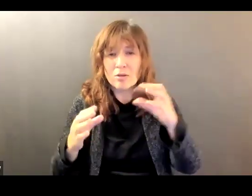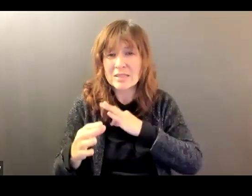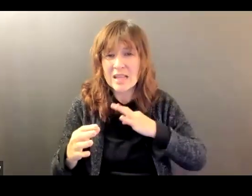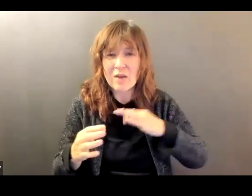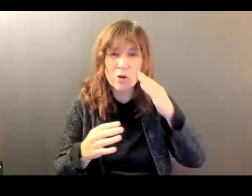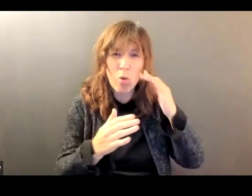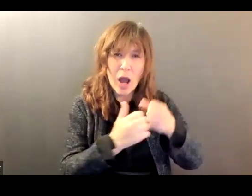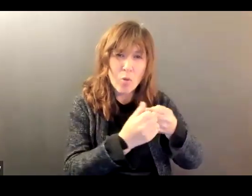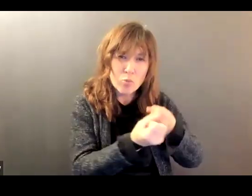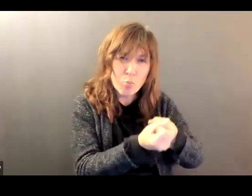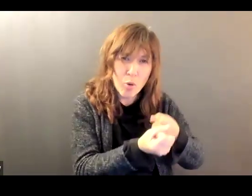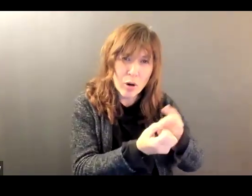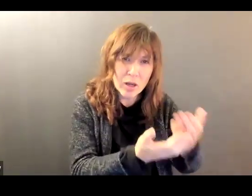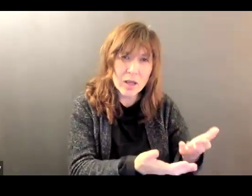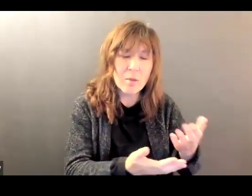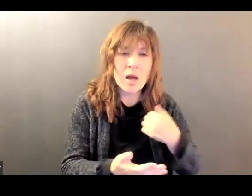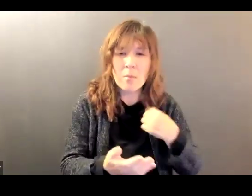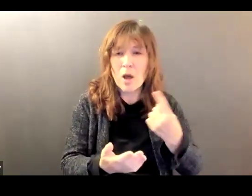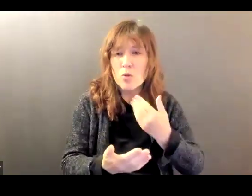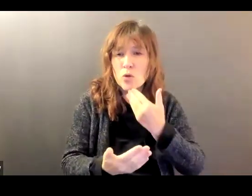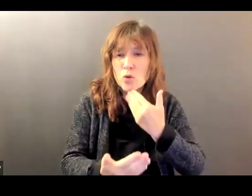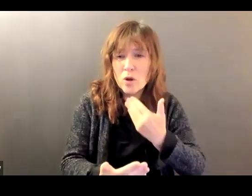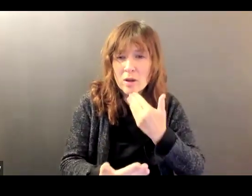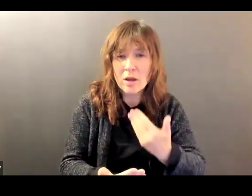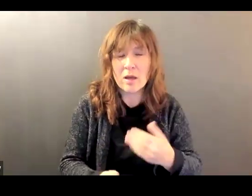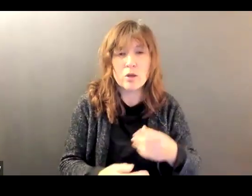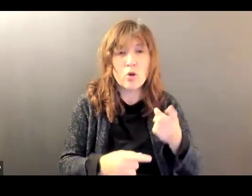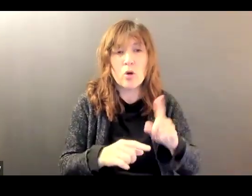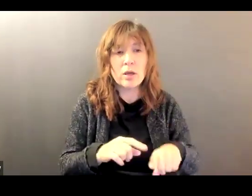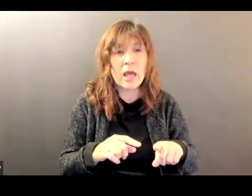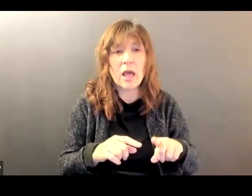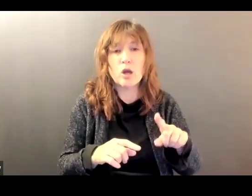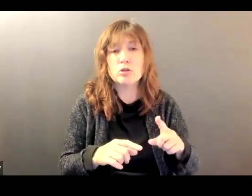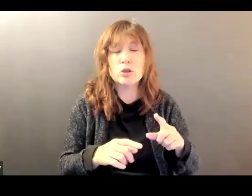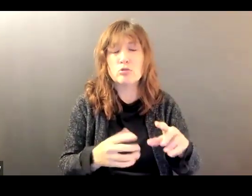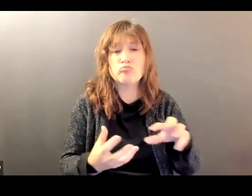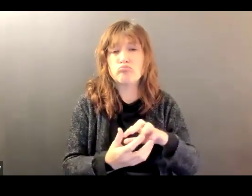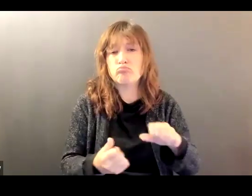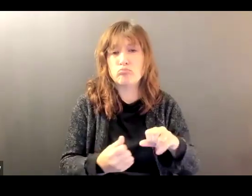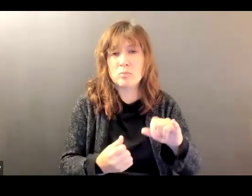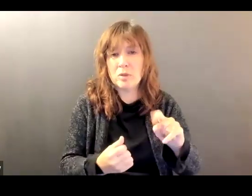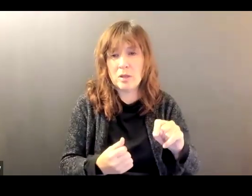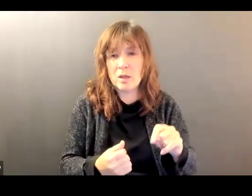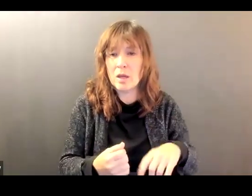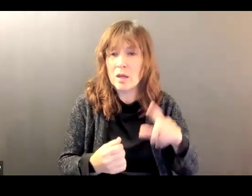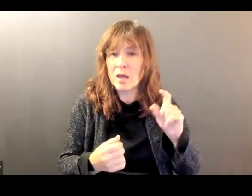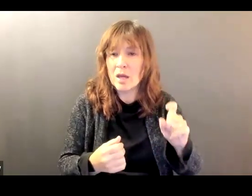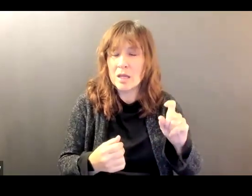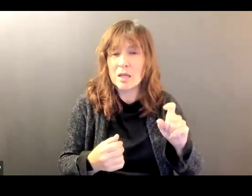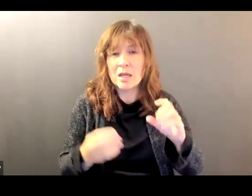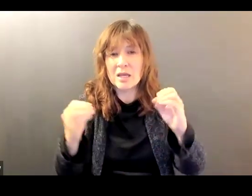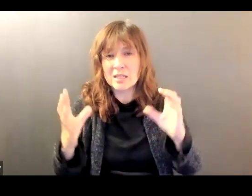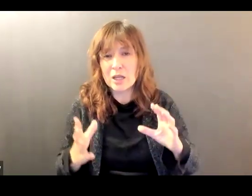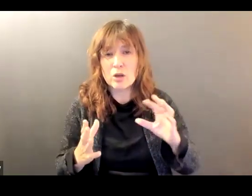always grateful. That is not something you can merge or relocate. That is what you want your teachers and staff and students to understand: